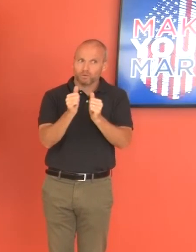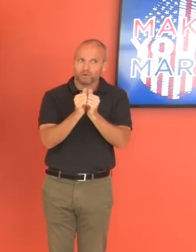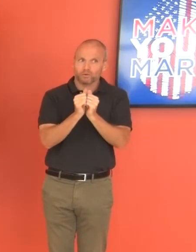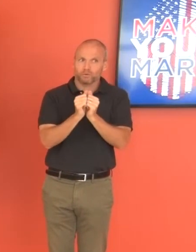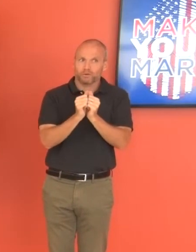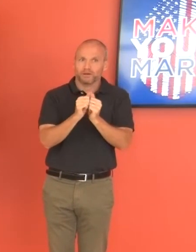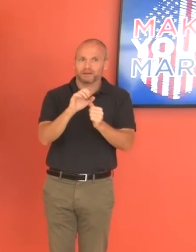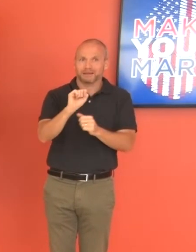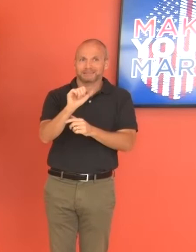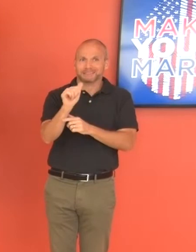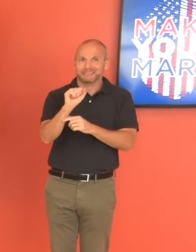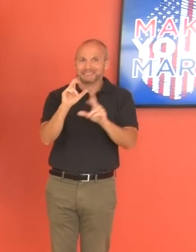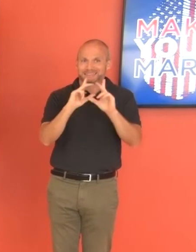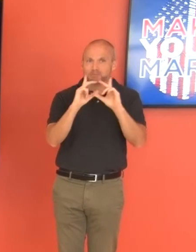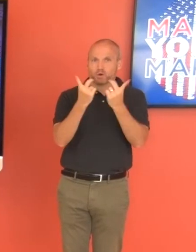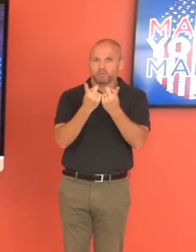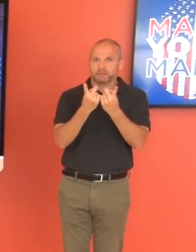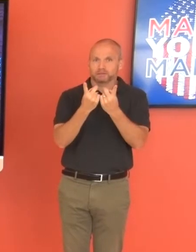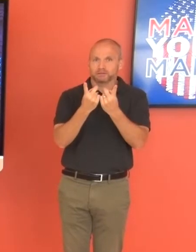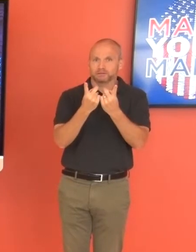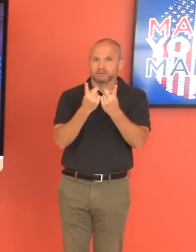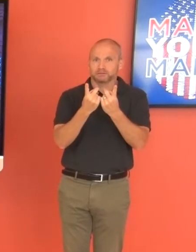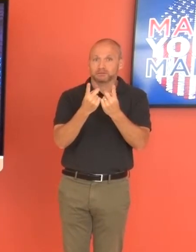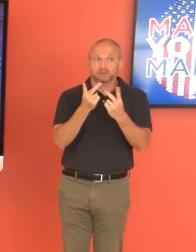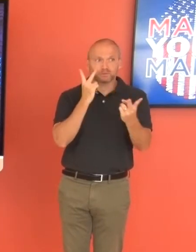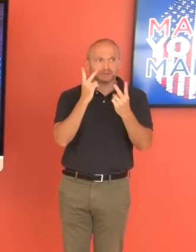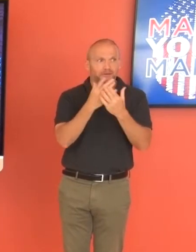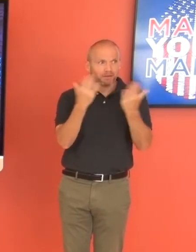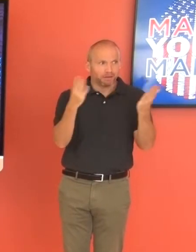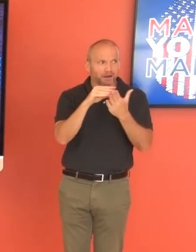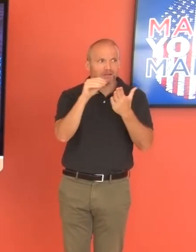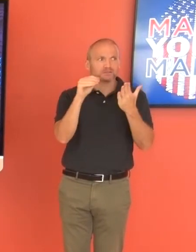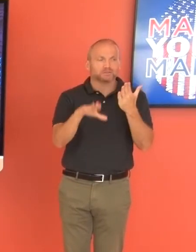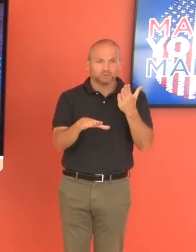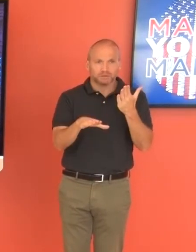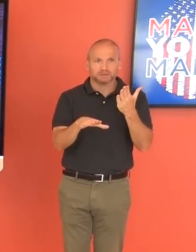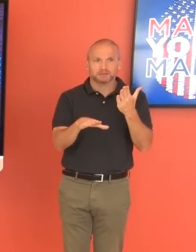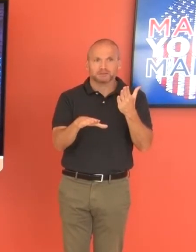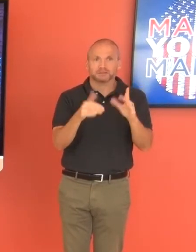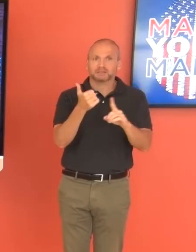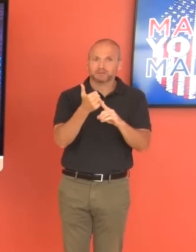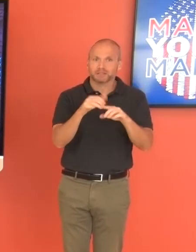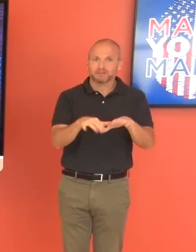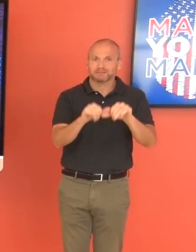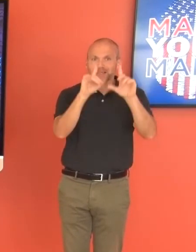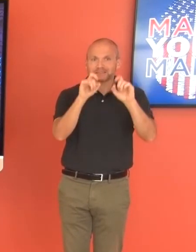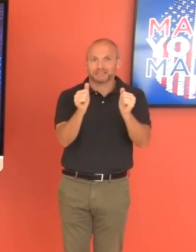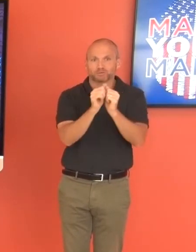the SAS department, and so you know, we see a lot of students who do take tests with